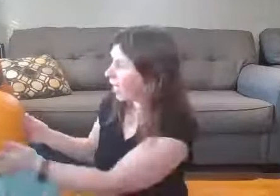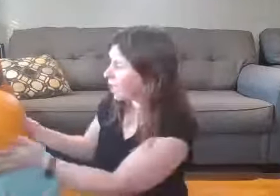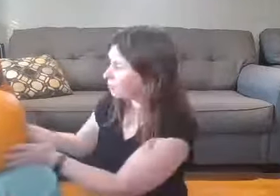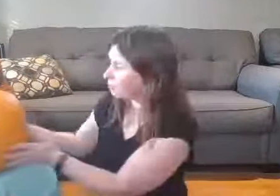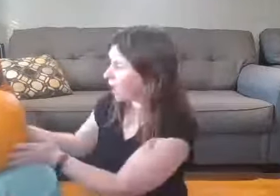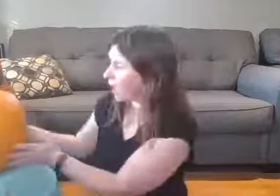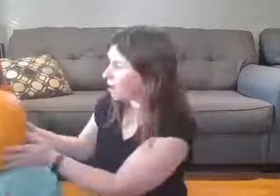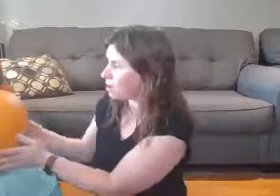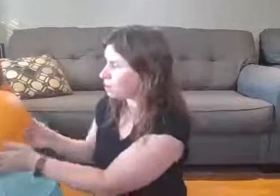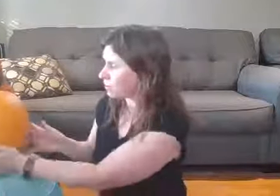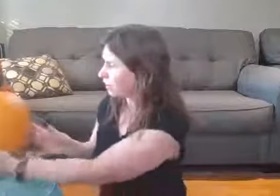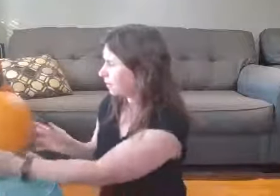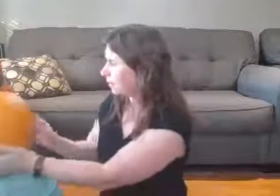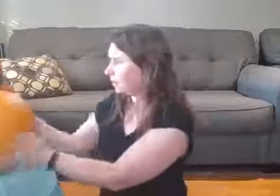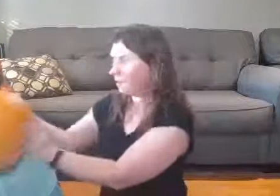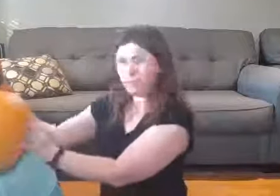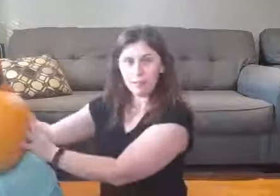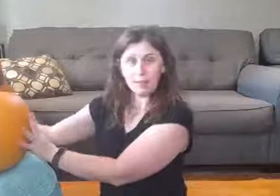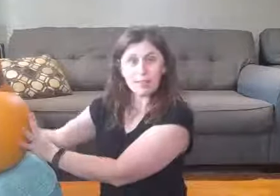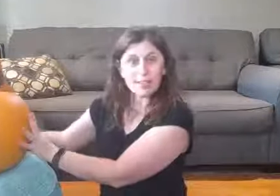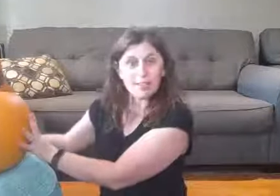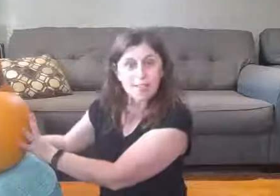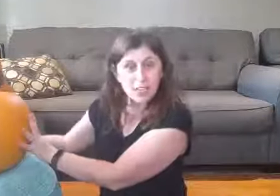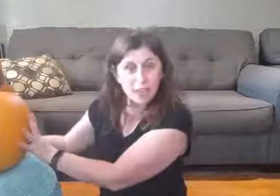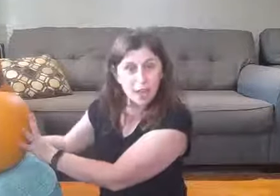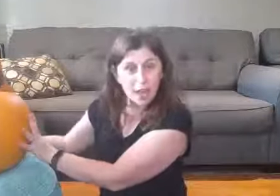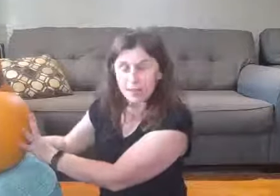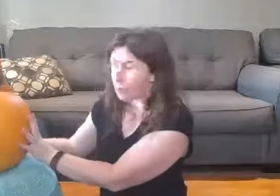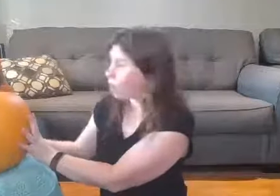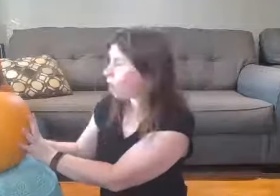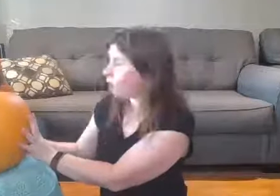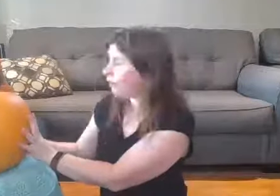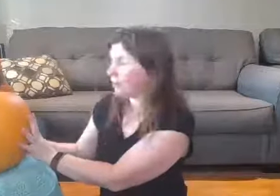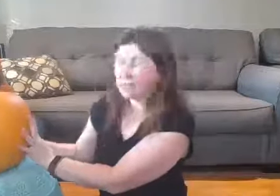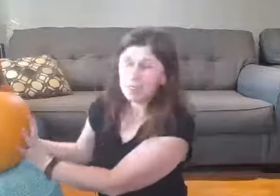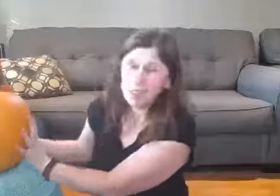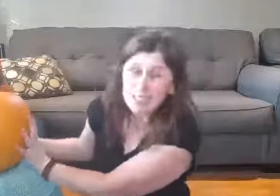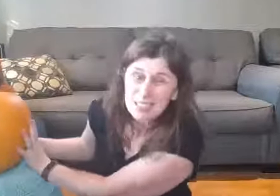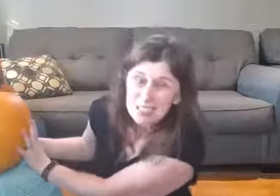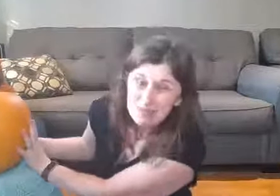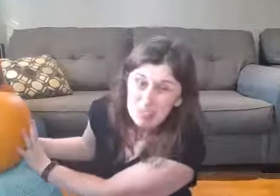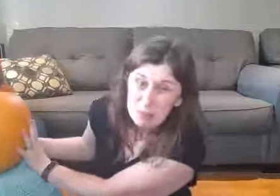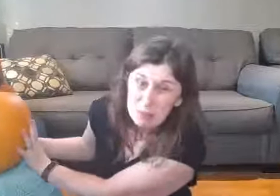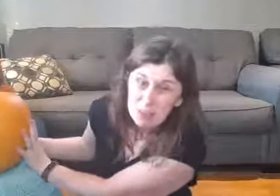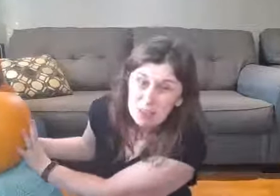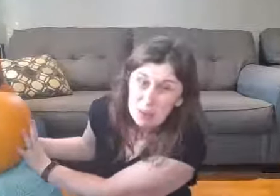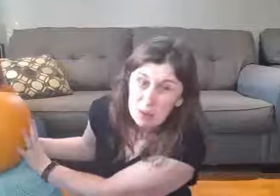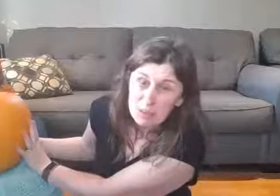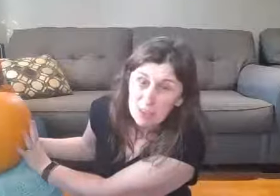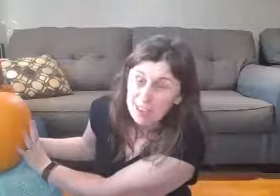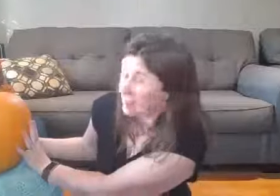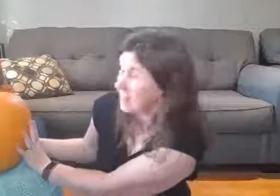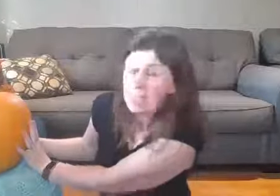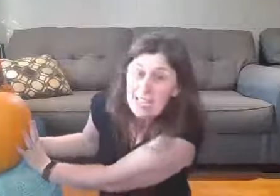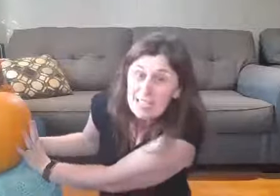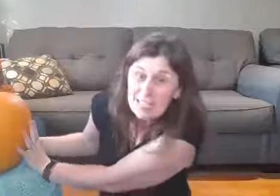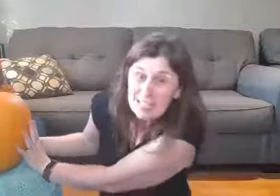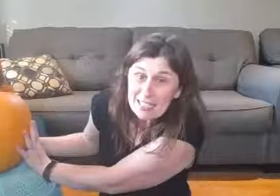and round? Lots of sunshine and water. Sometimes I even go outside and sing to